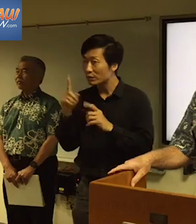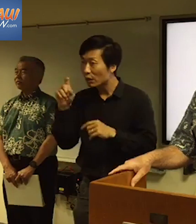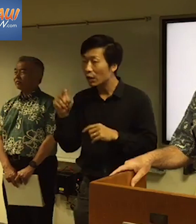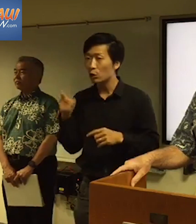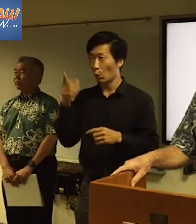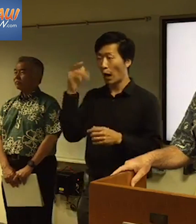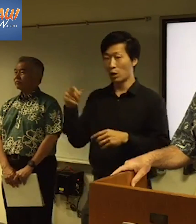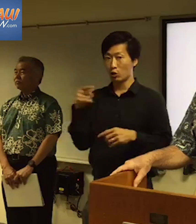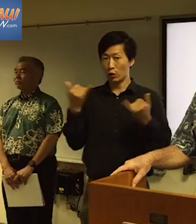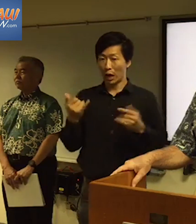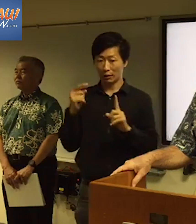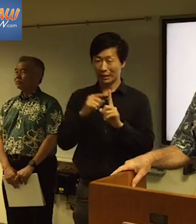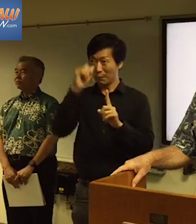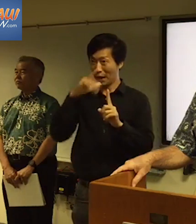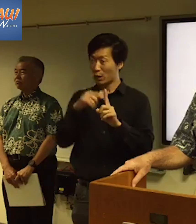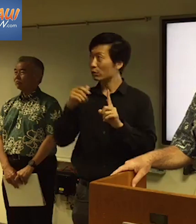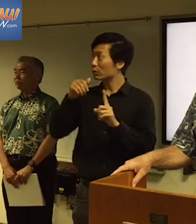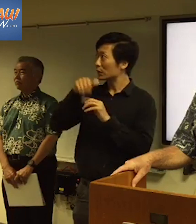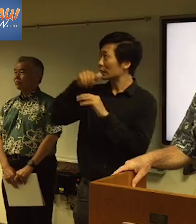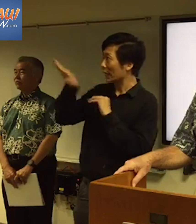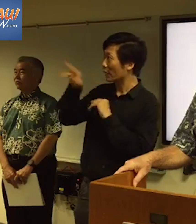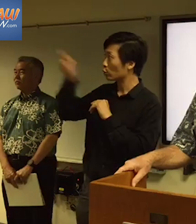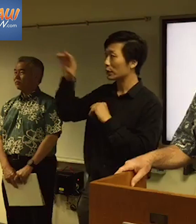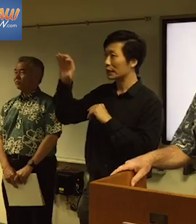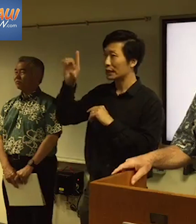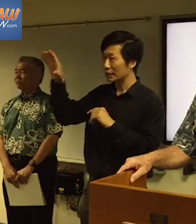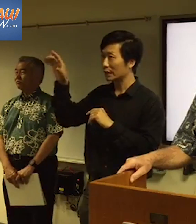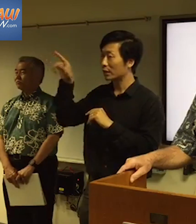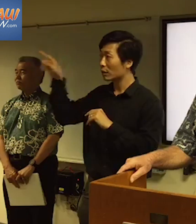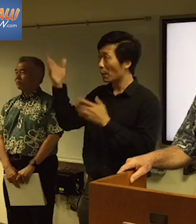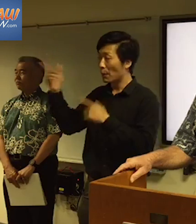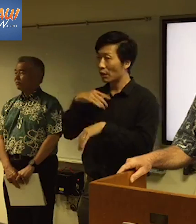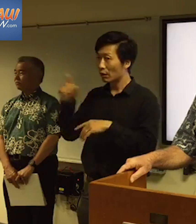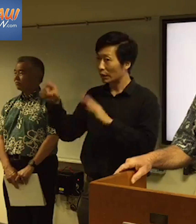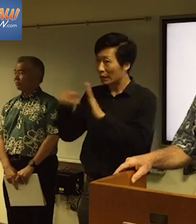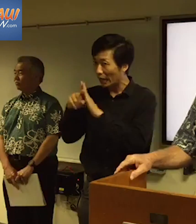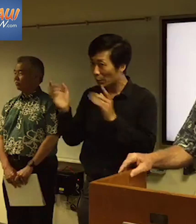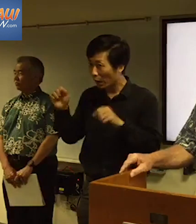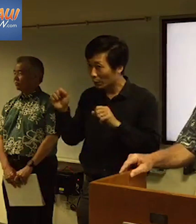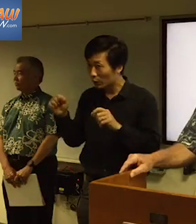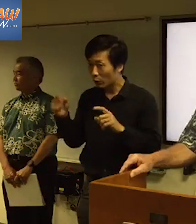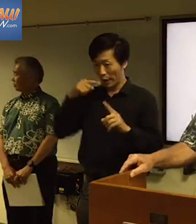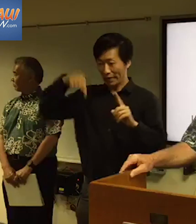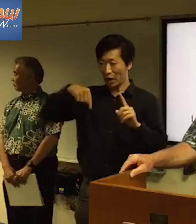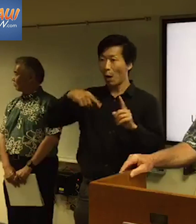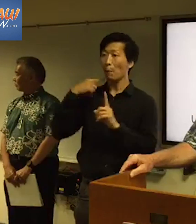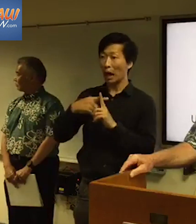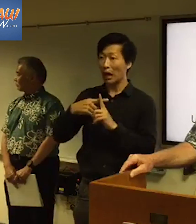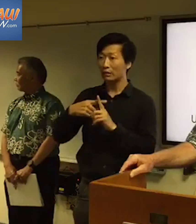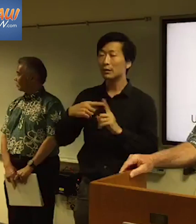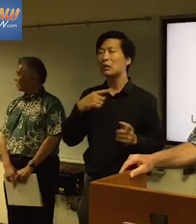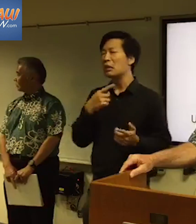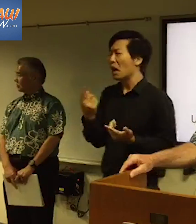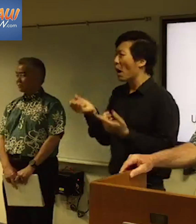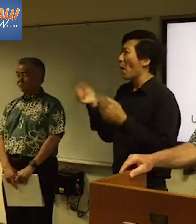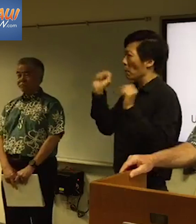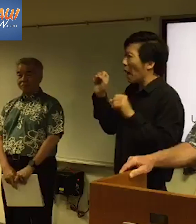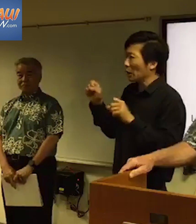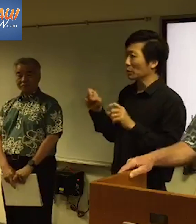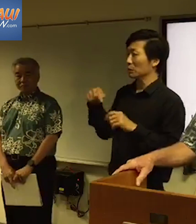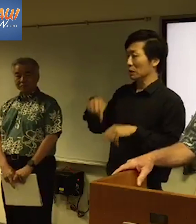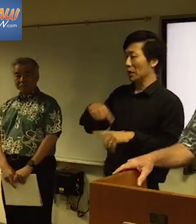where their movements and activities are limited extensively. They're required to take